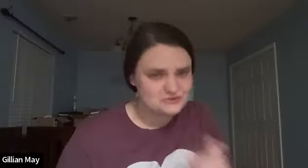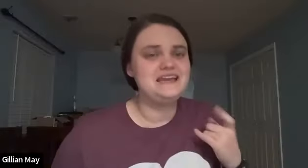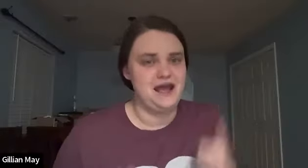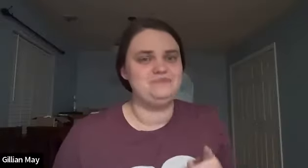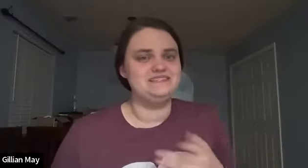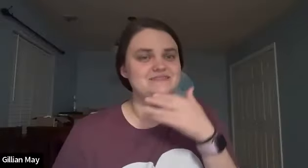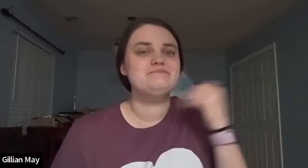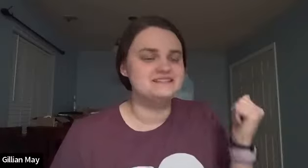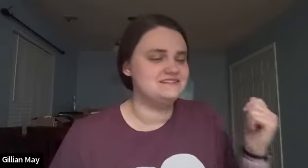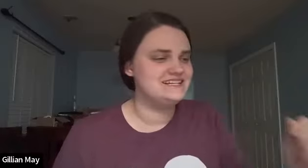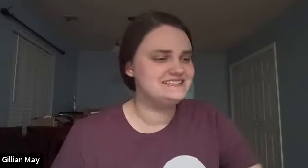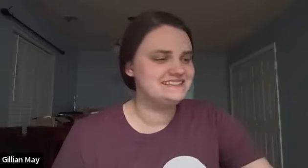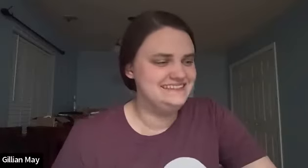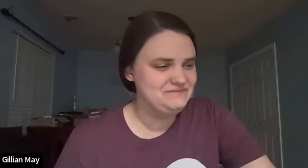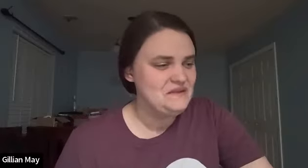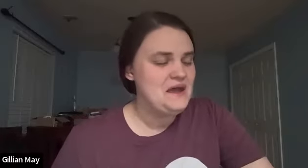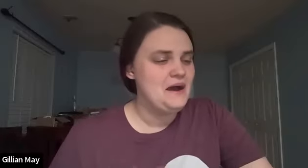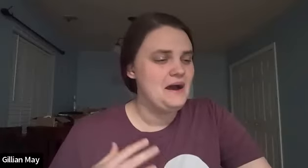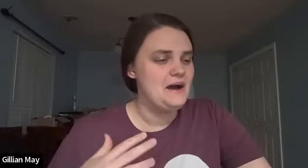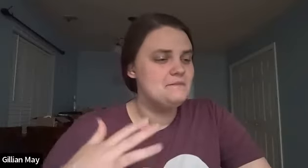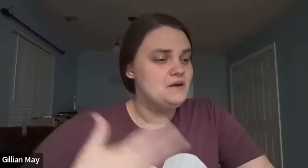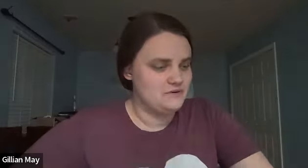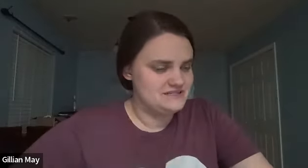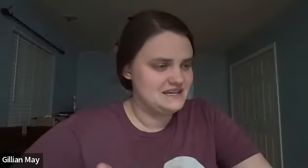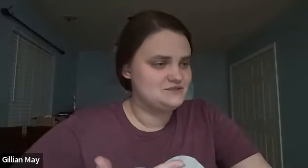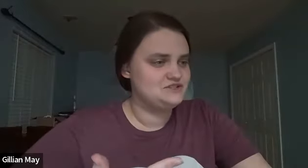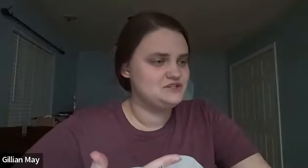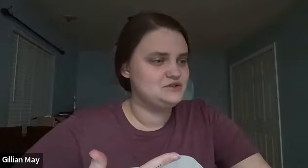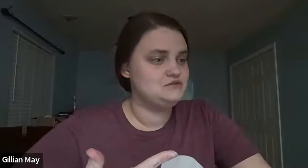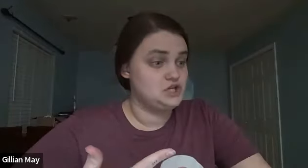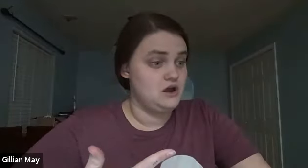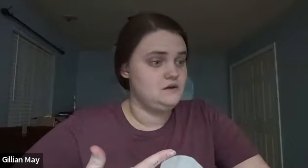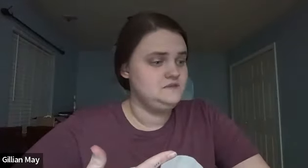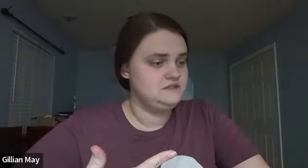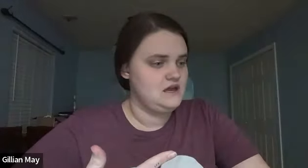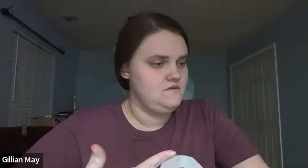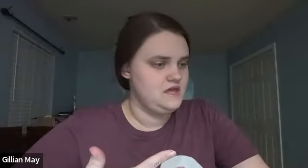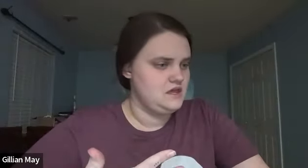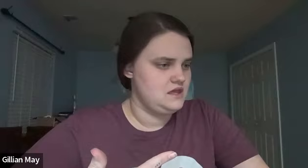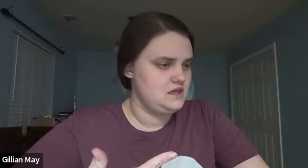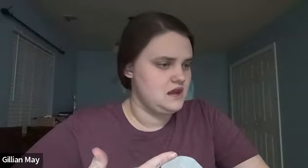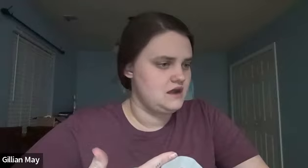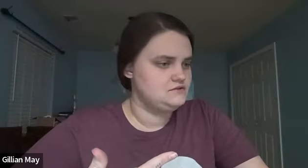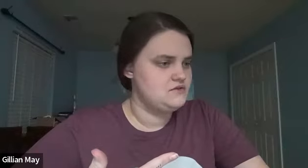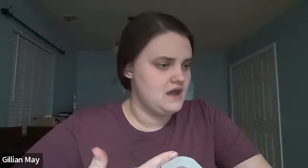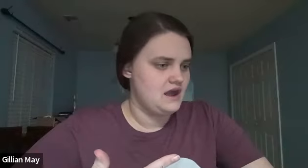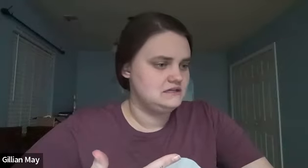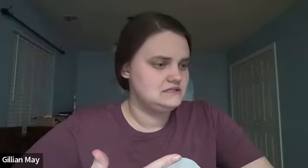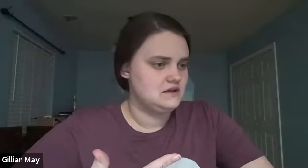truly happens to the best of us. But what I was saying is we'll do jobs, and then after that,